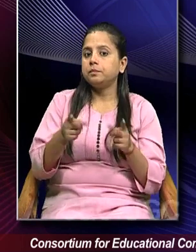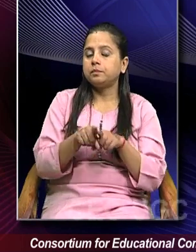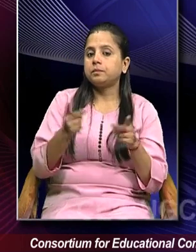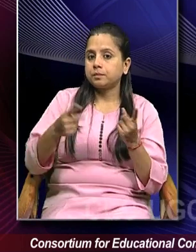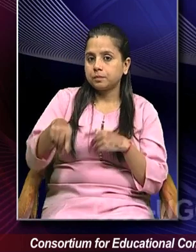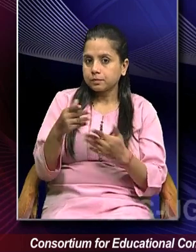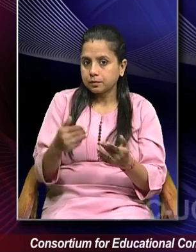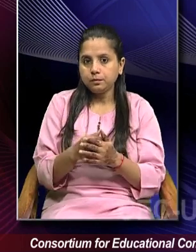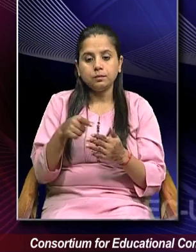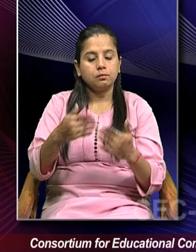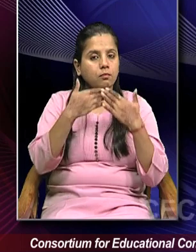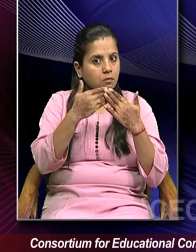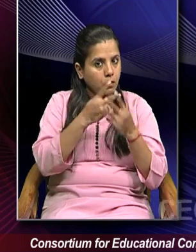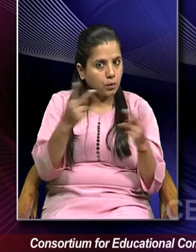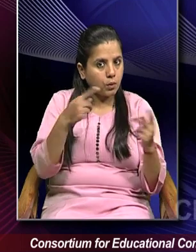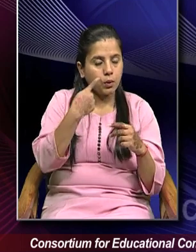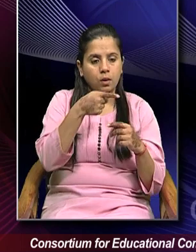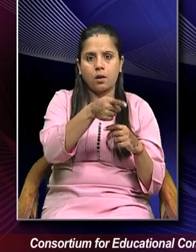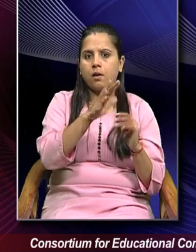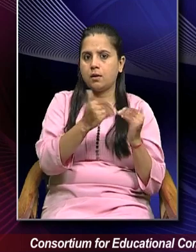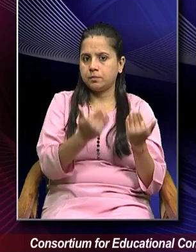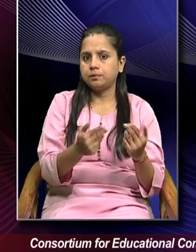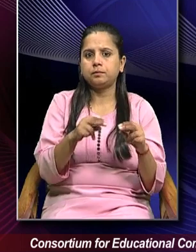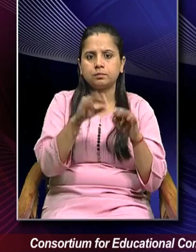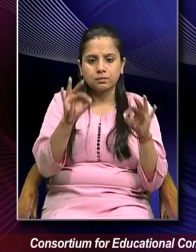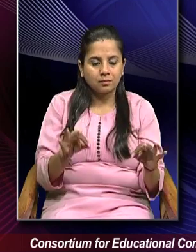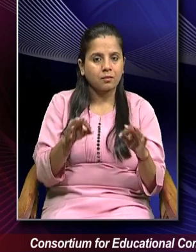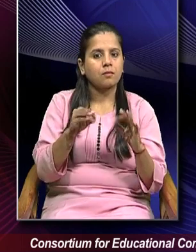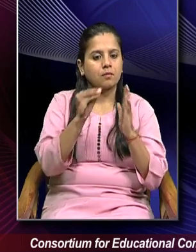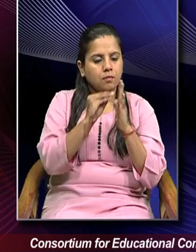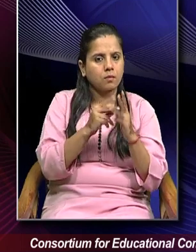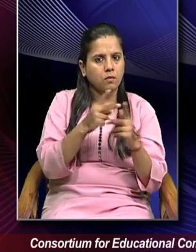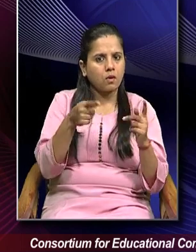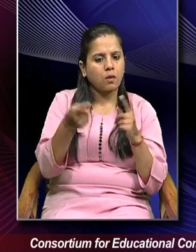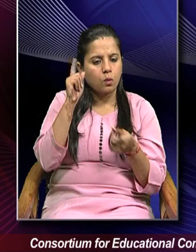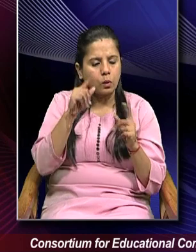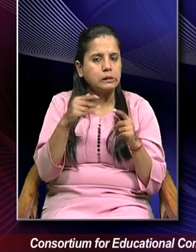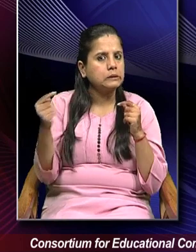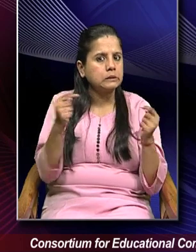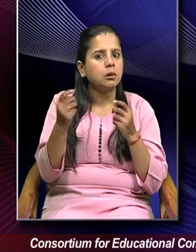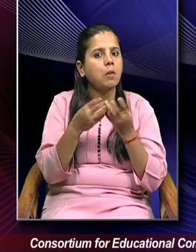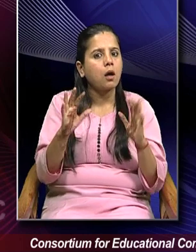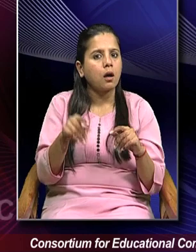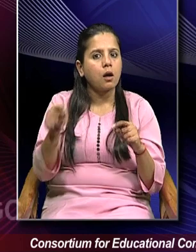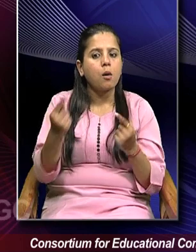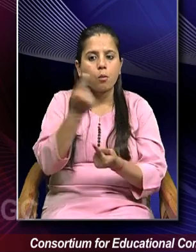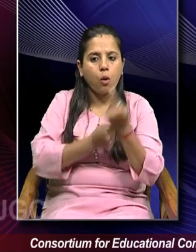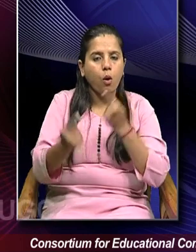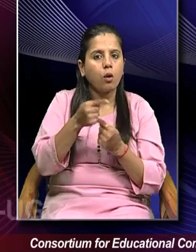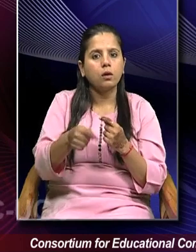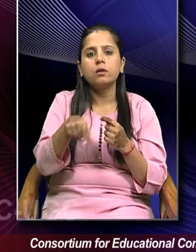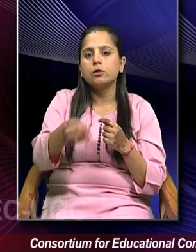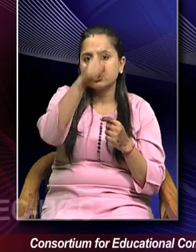way, the scholars, those who see it in the framework of miscalculations, they have also in a way argued that the politicians in Germany and